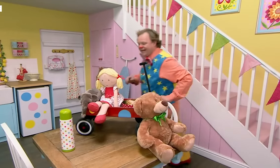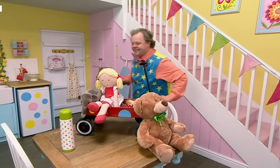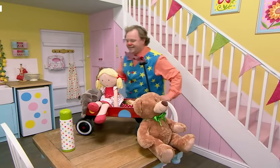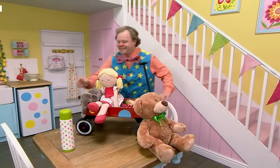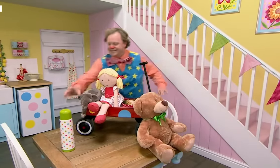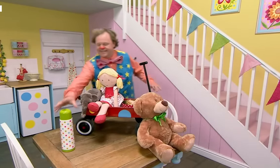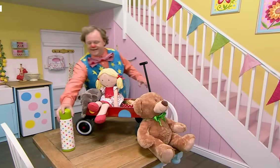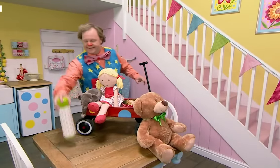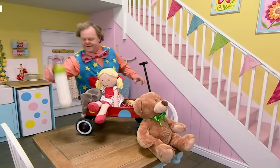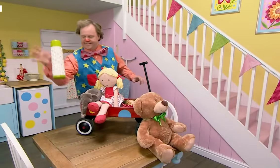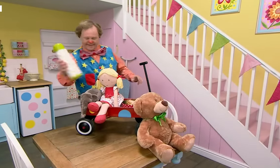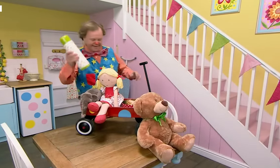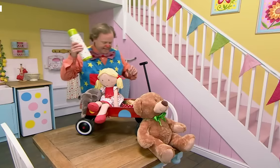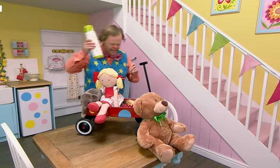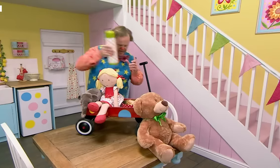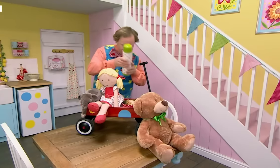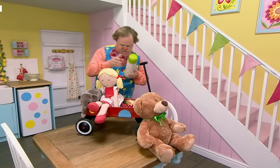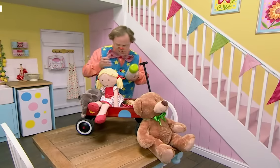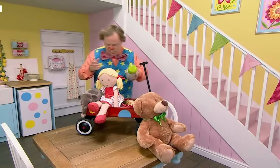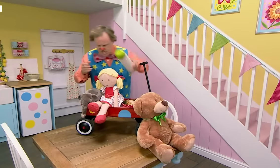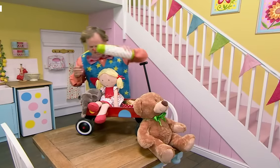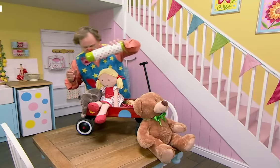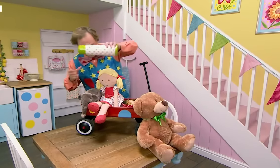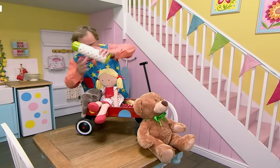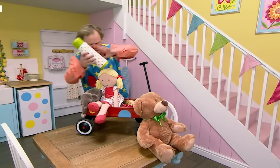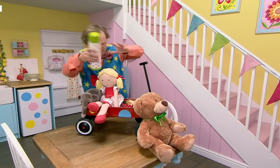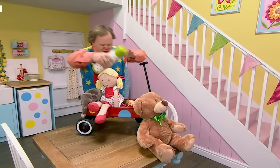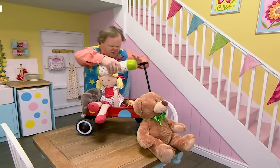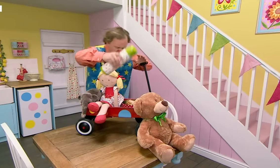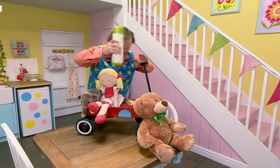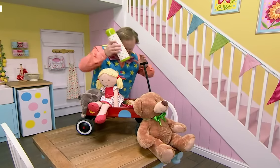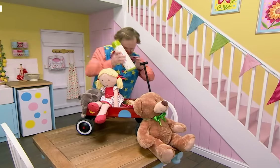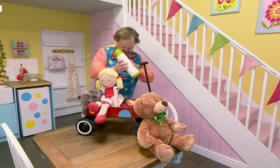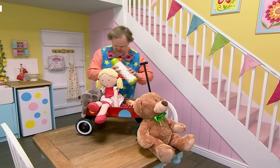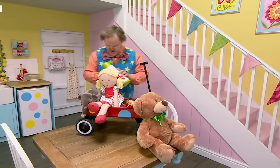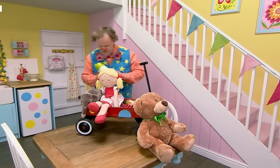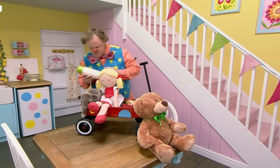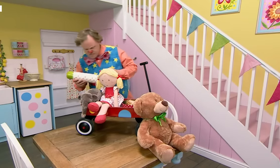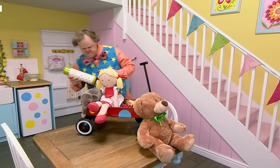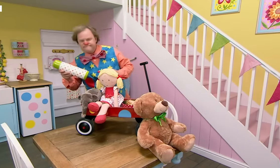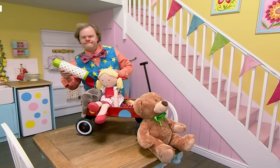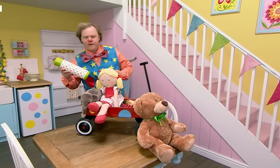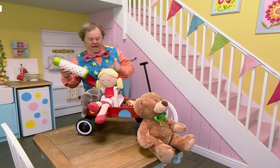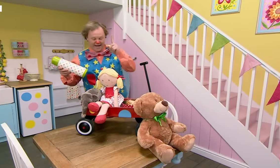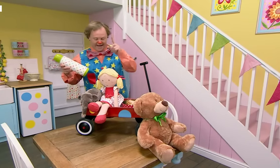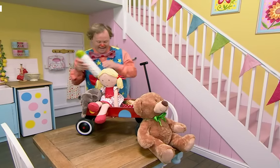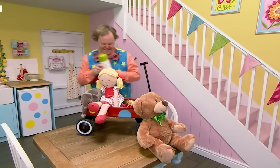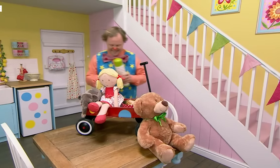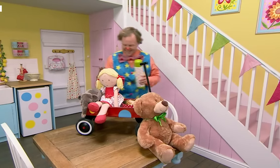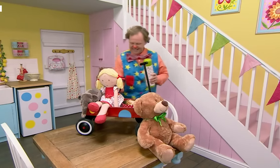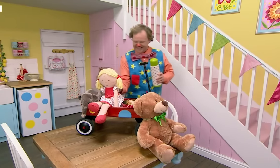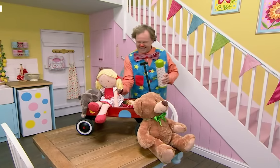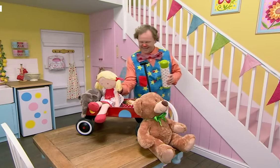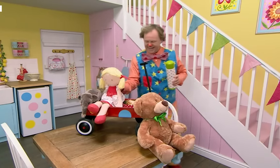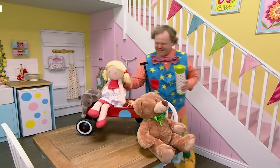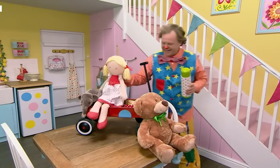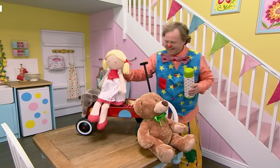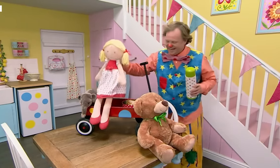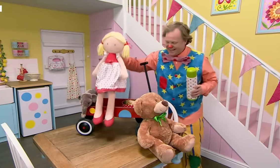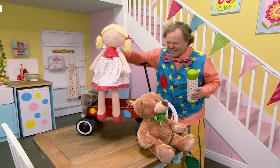Right, juice. What about the juice, Mr. Tumble? Oh, can't fit it in. Aha! Dolly. There